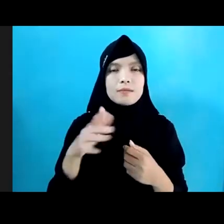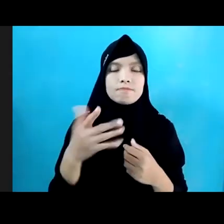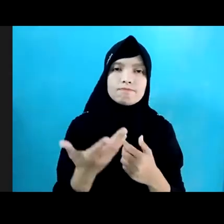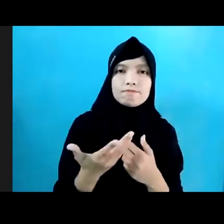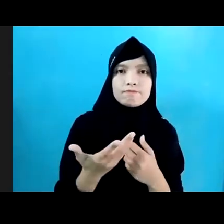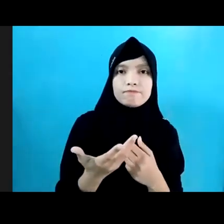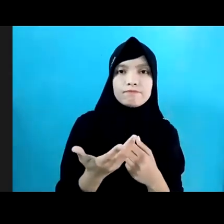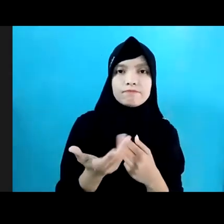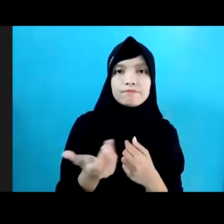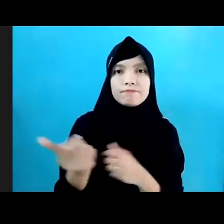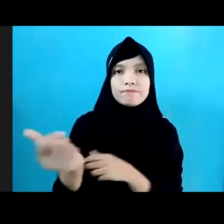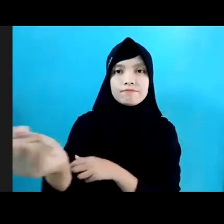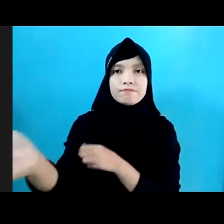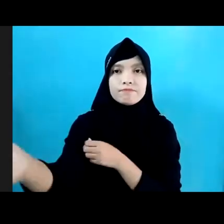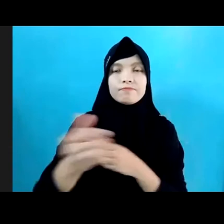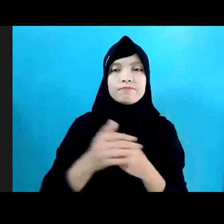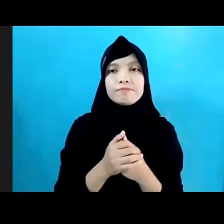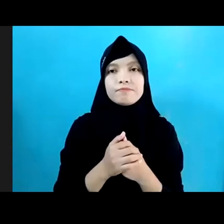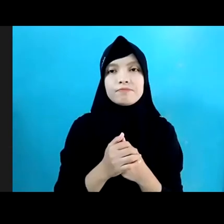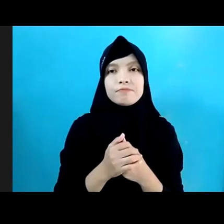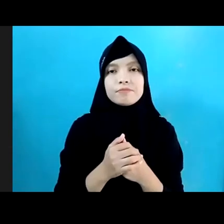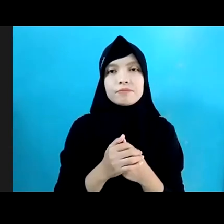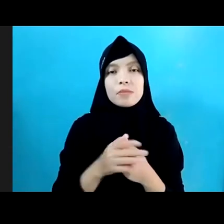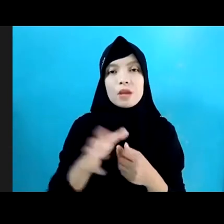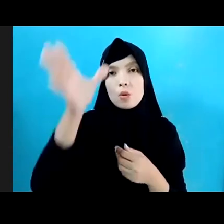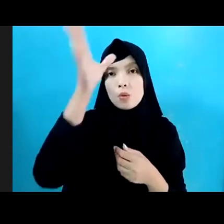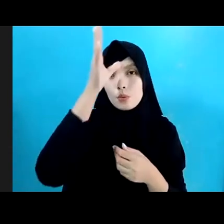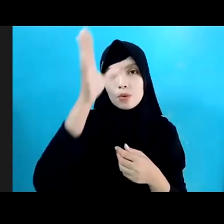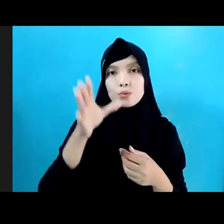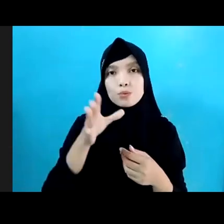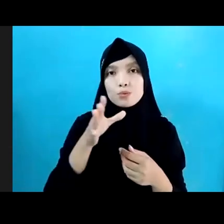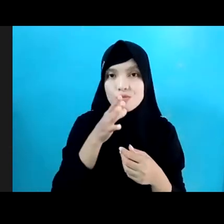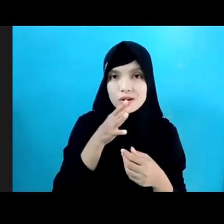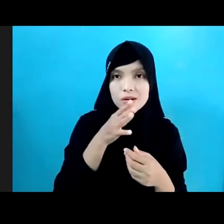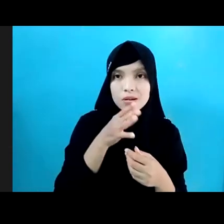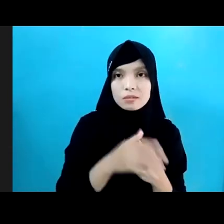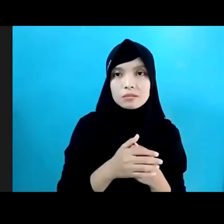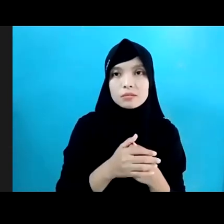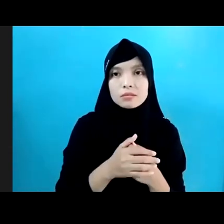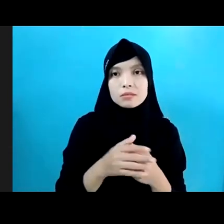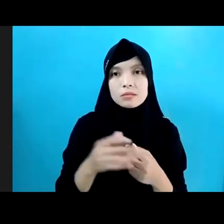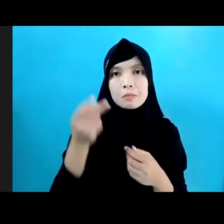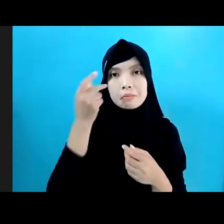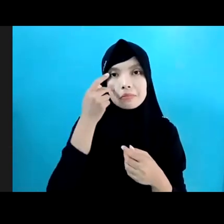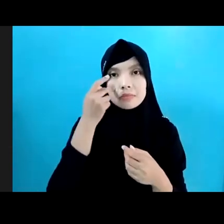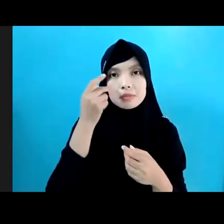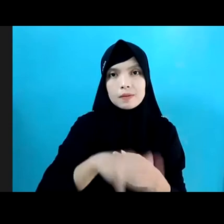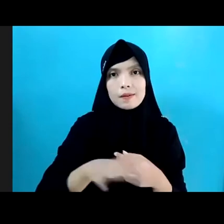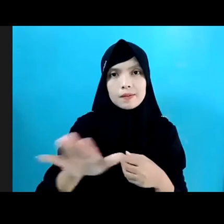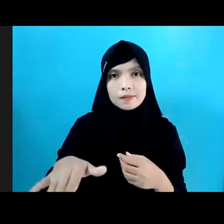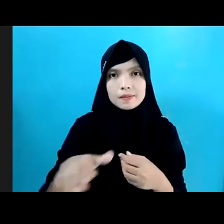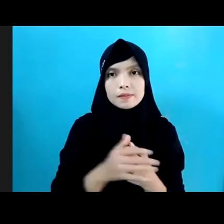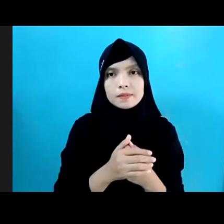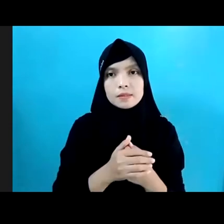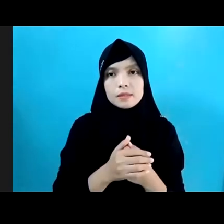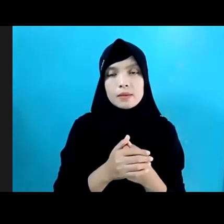Or Caregivers Thinking We Can Keep Them Safe All The Time Because There Are New Risks Being